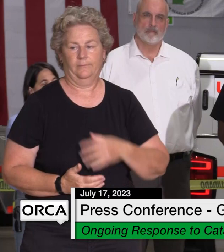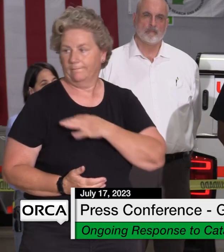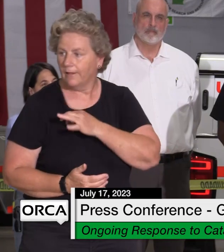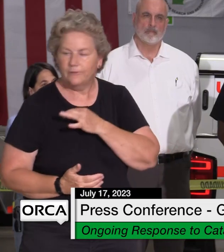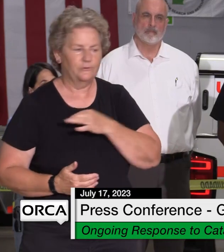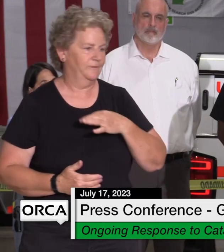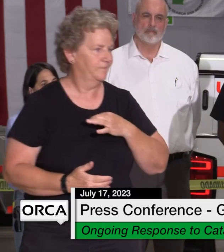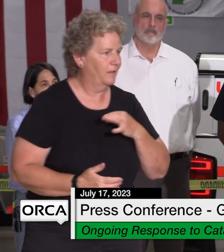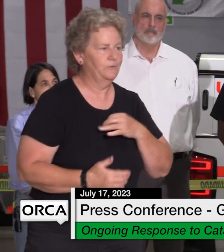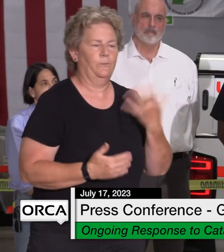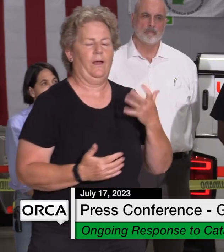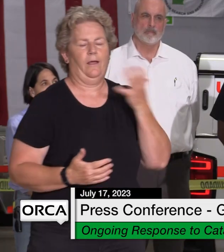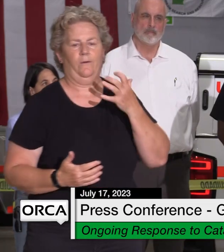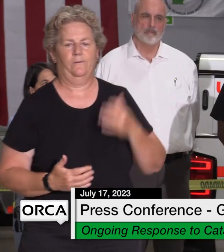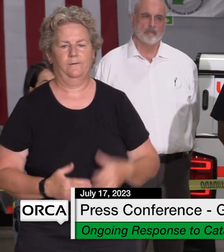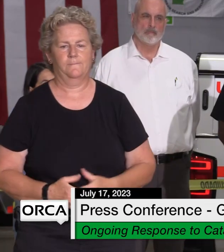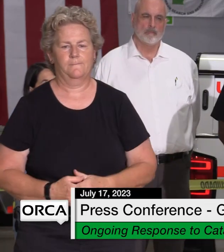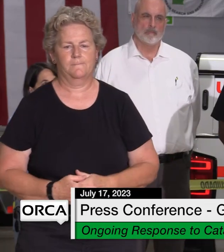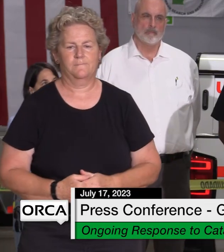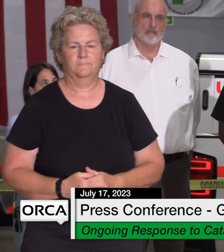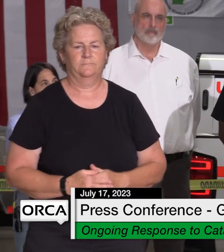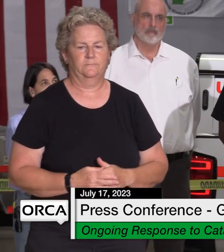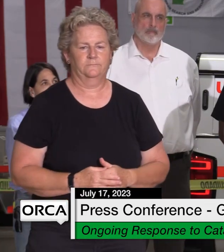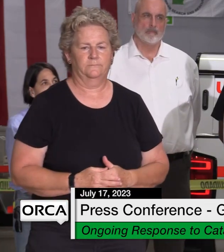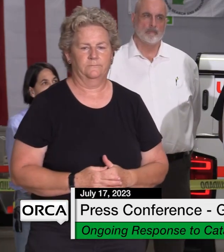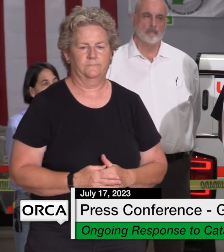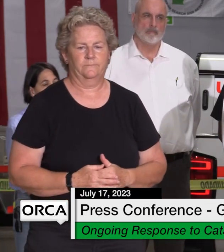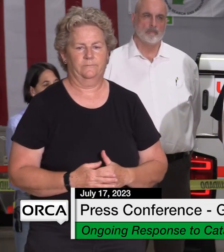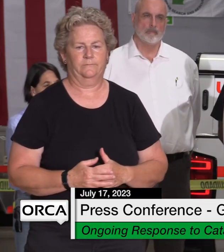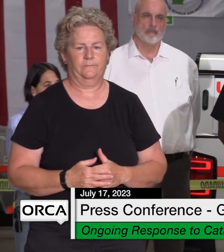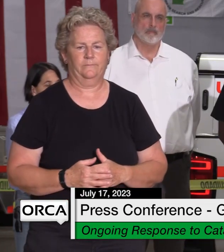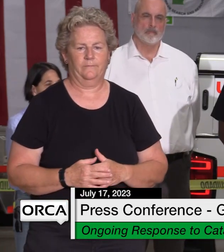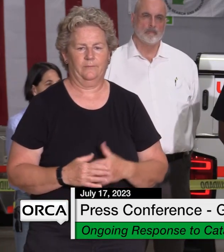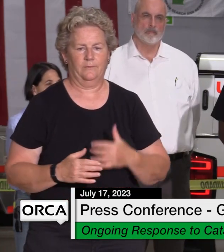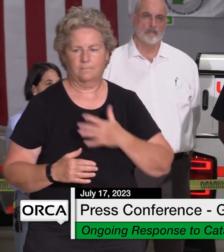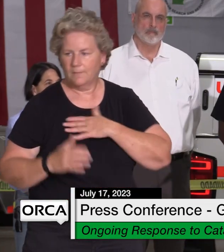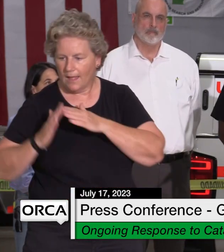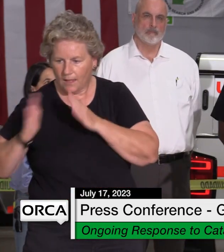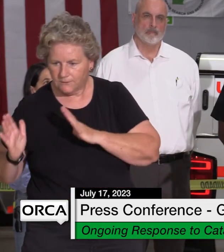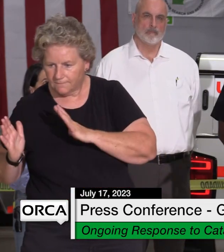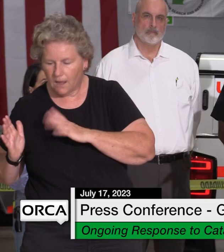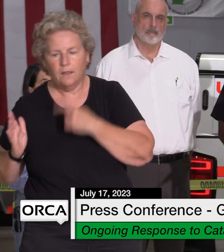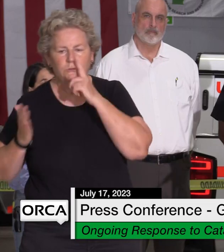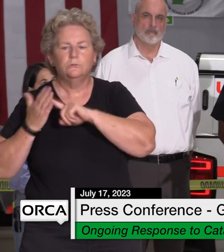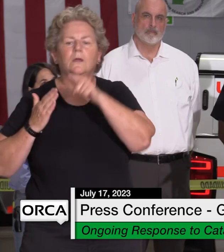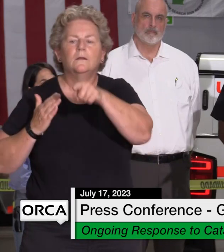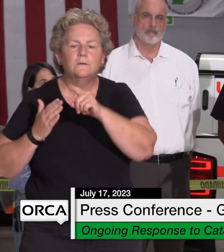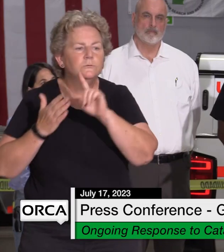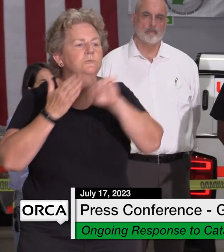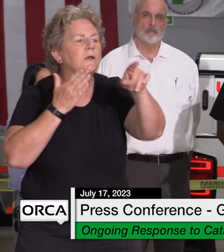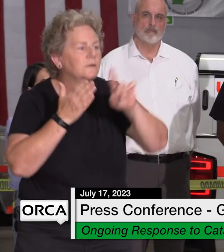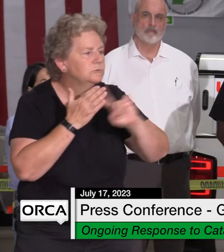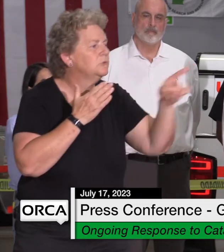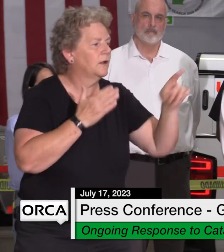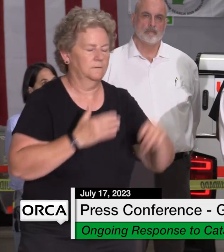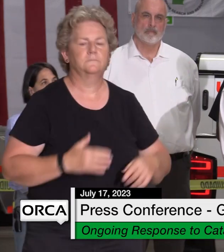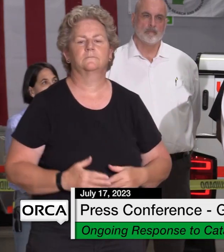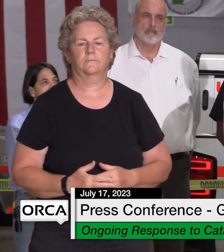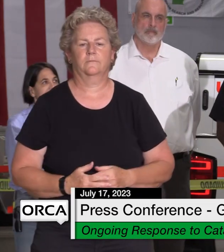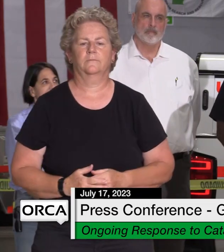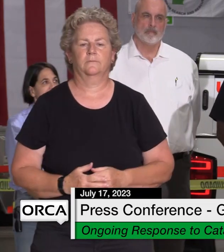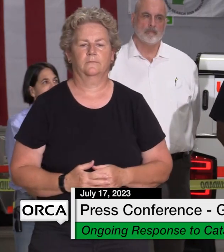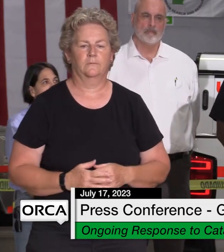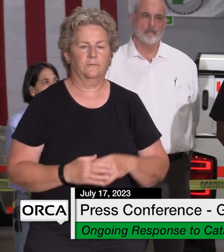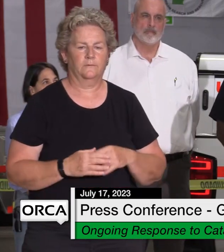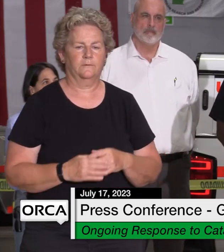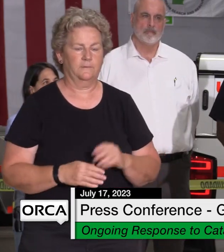other homeowners to muck out their homes, businesses donating supplies and more. Now,